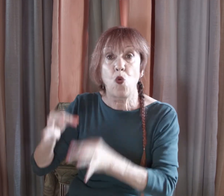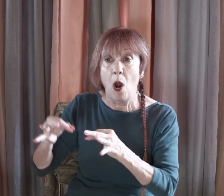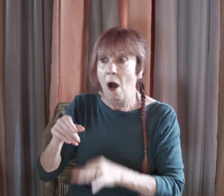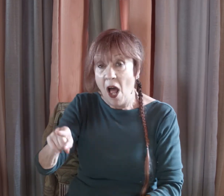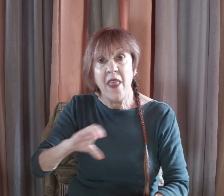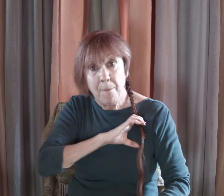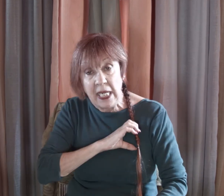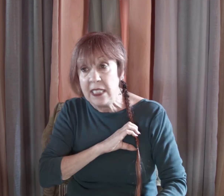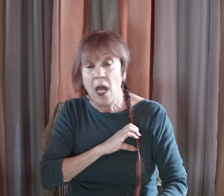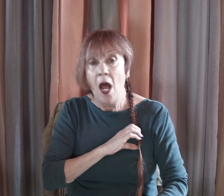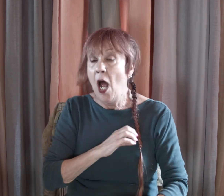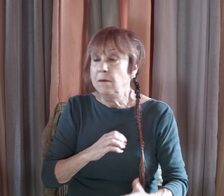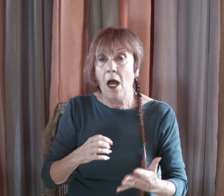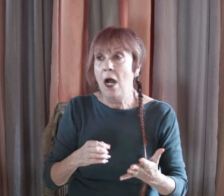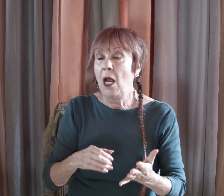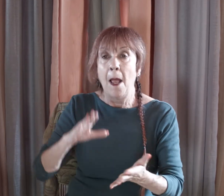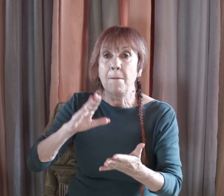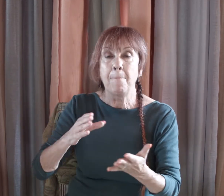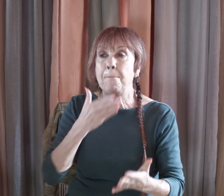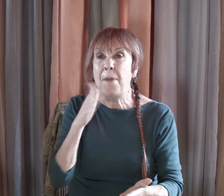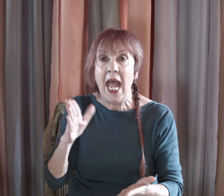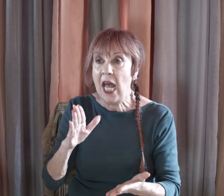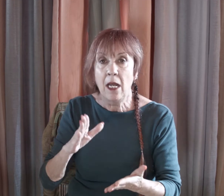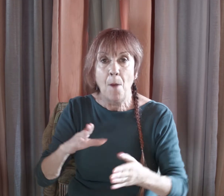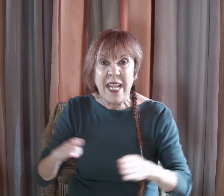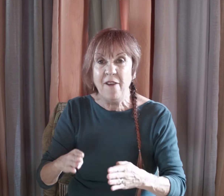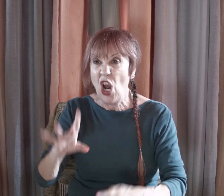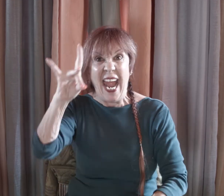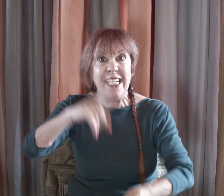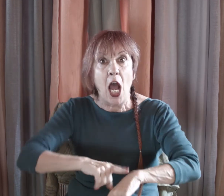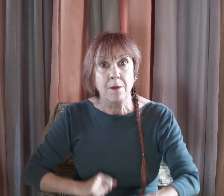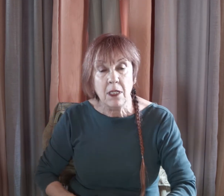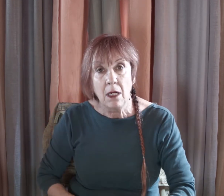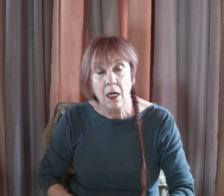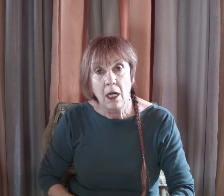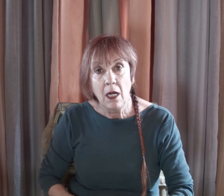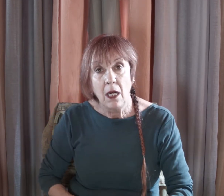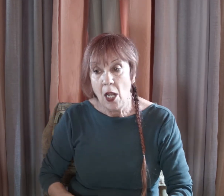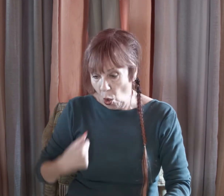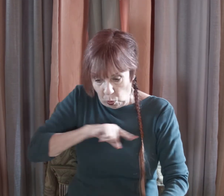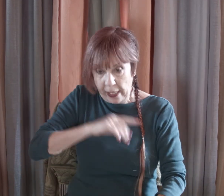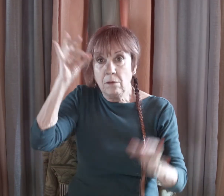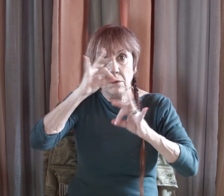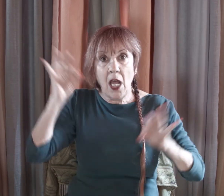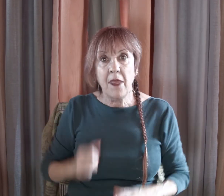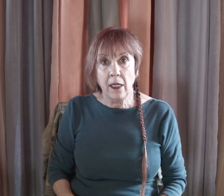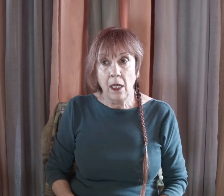for misconduct prior to this. We didn't know that. We might have settled that case without going to court and paying all that money if we had known